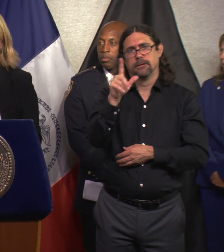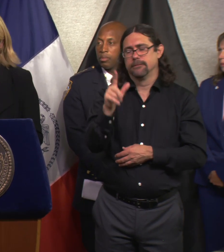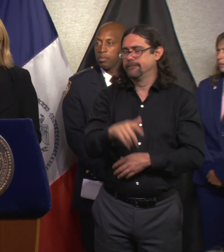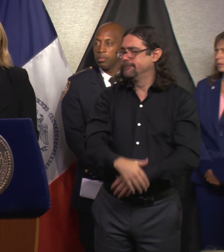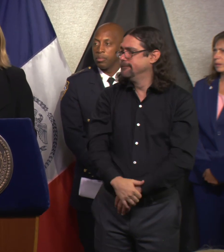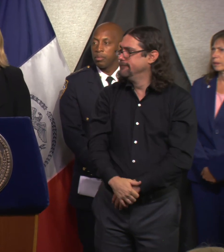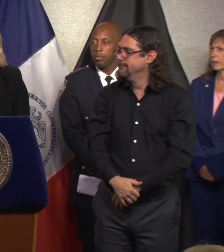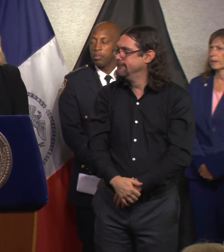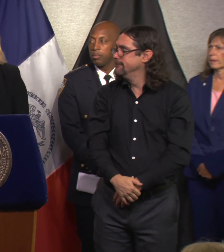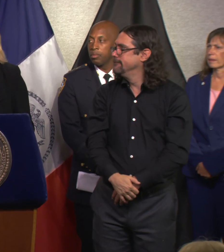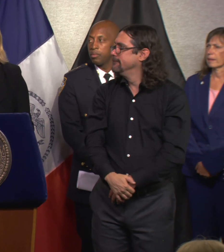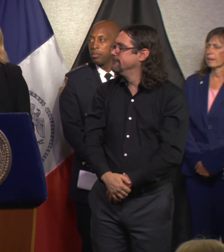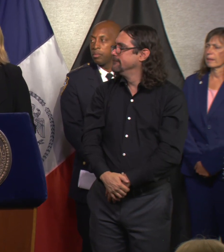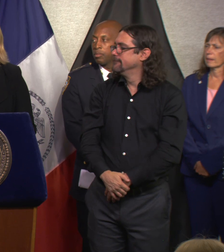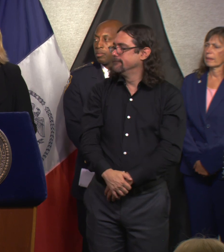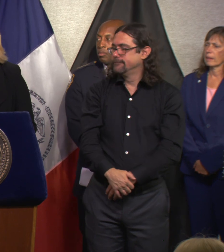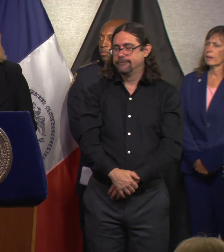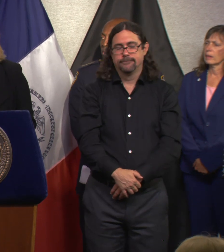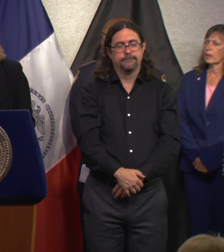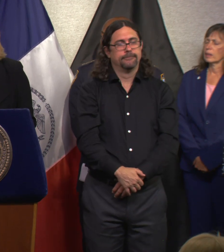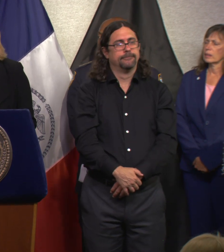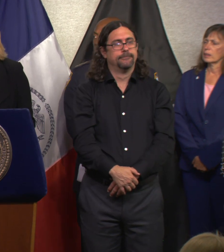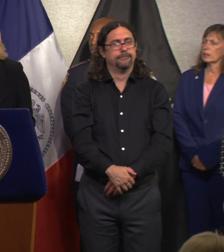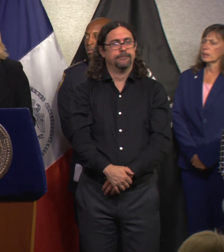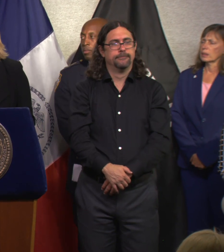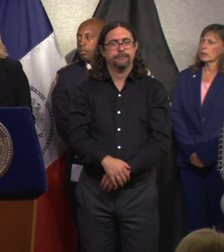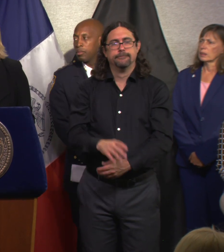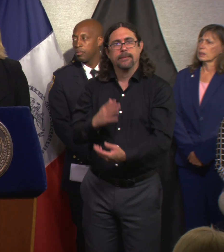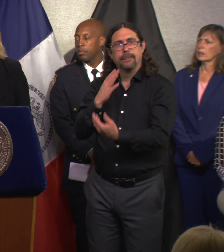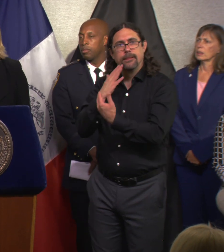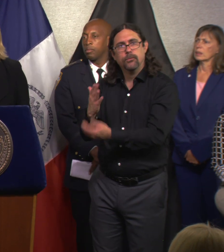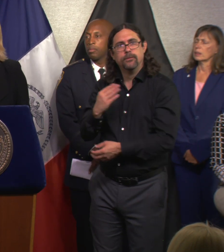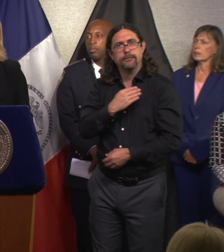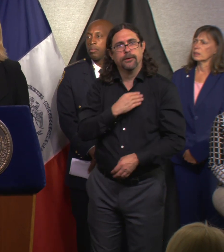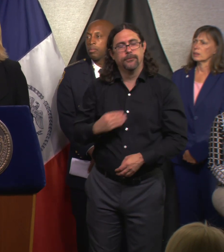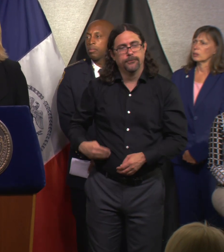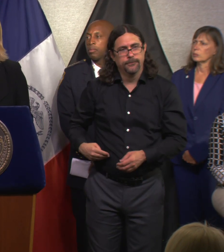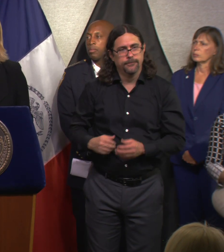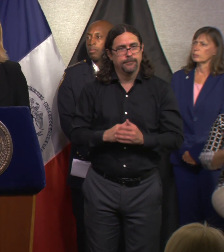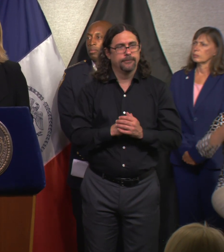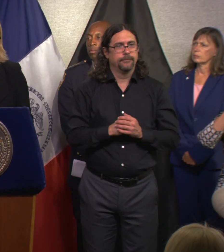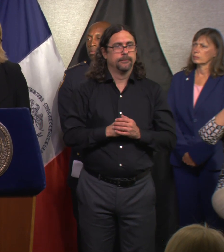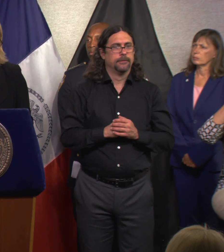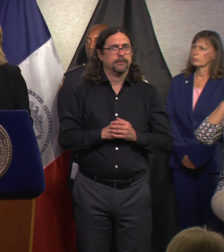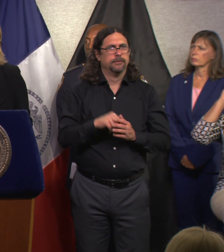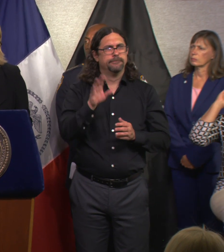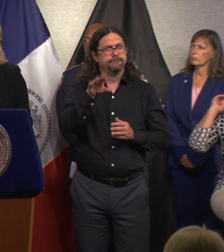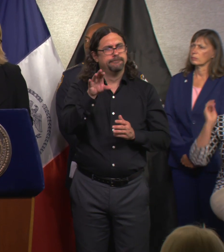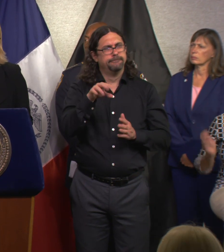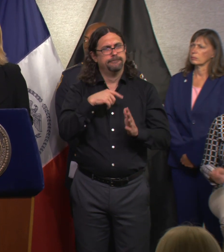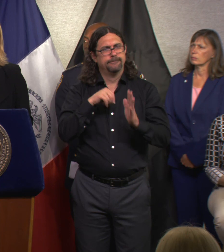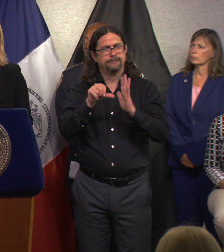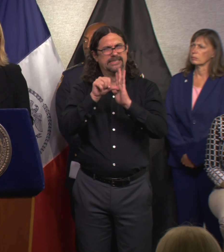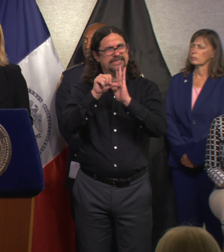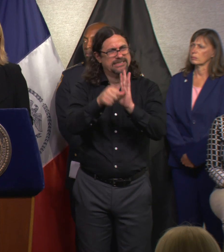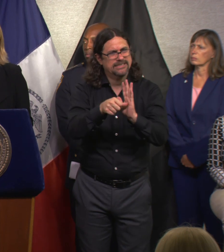Thank you, Mayor. I want to emphasize again that heat is often an